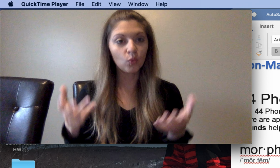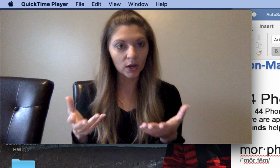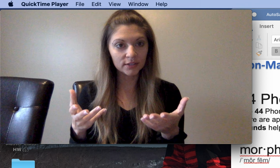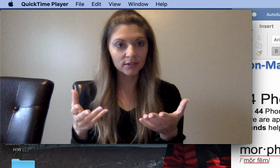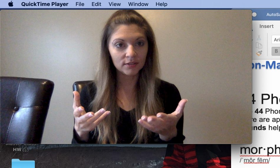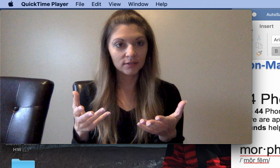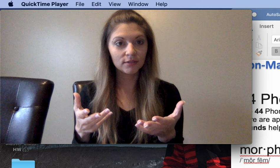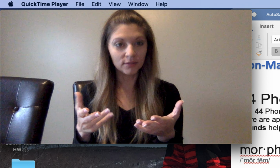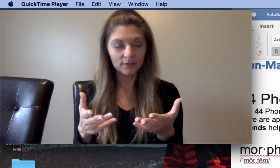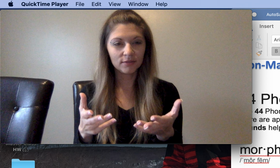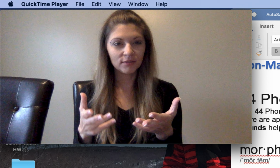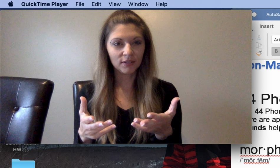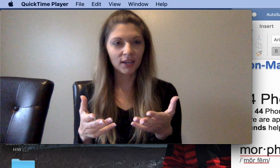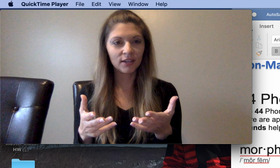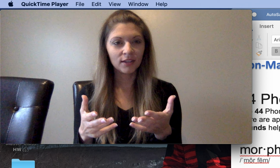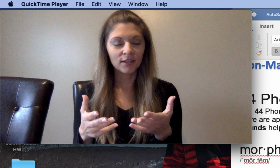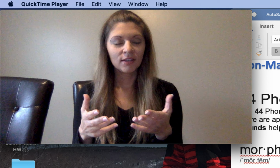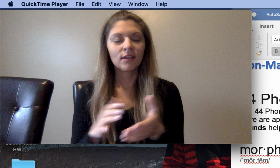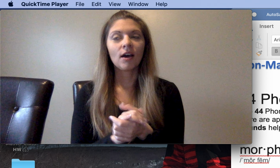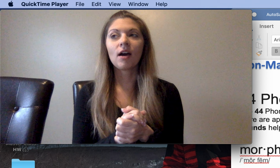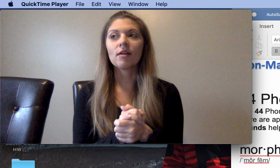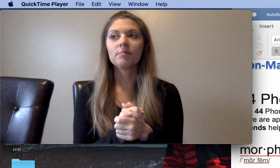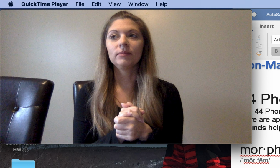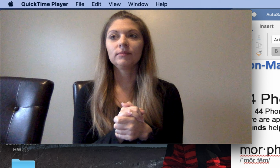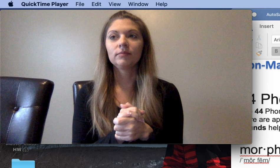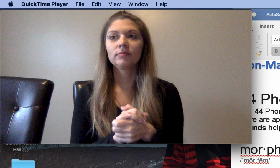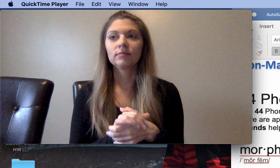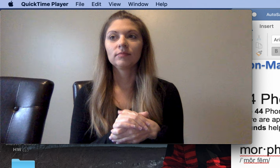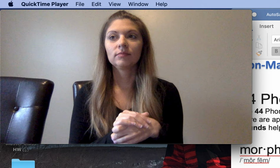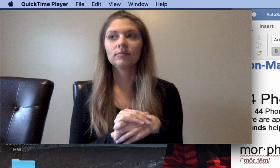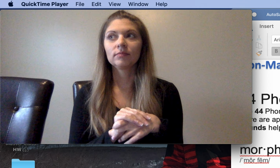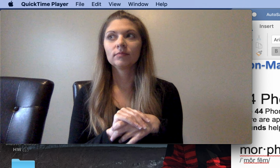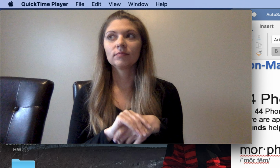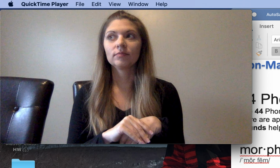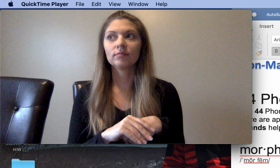name what? Okay?